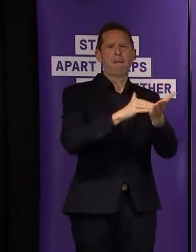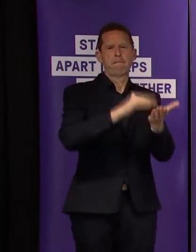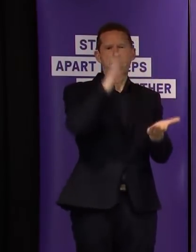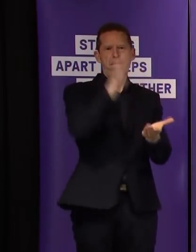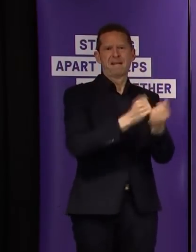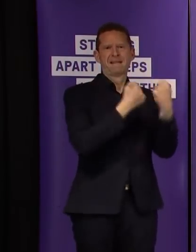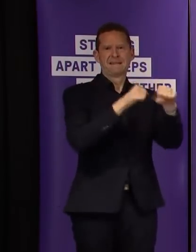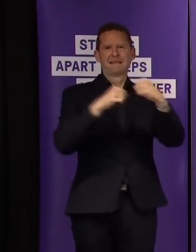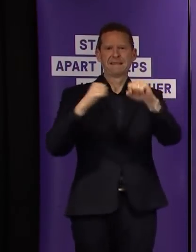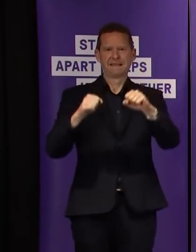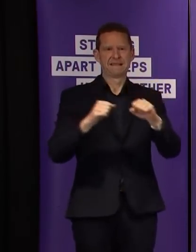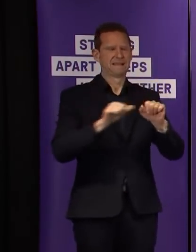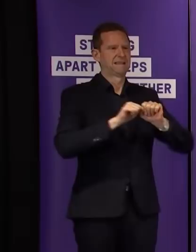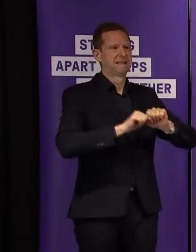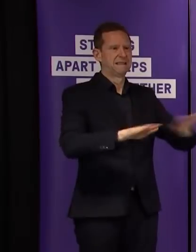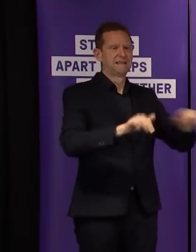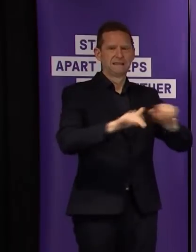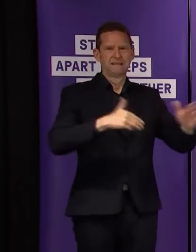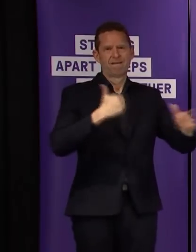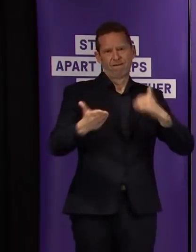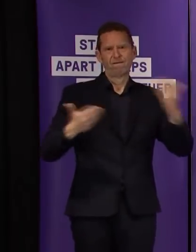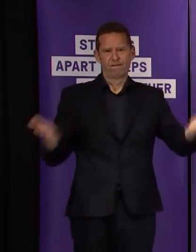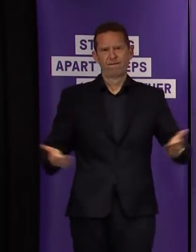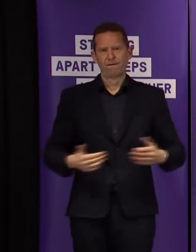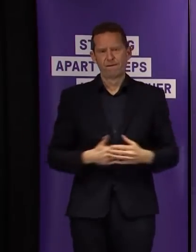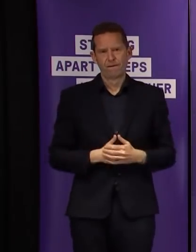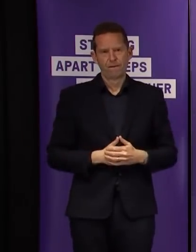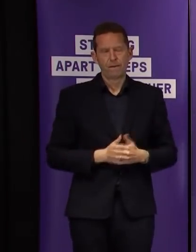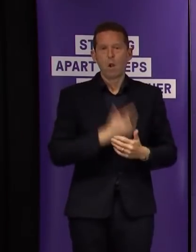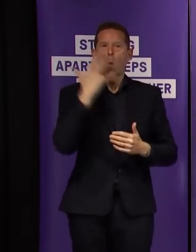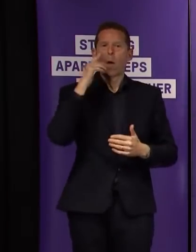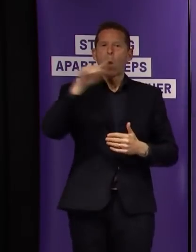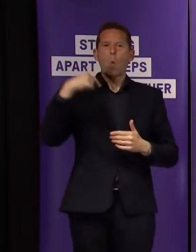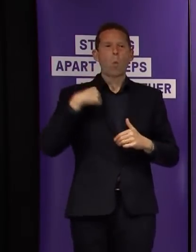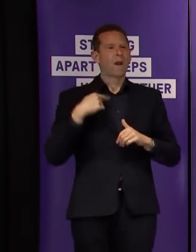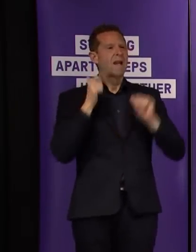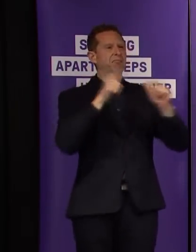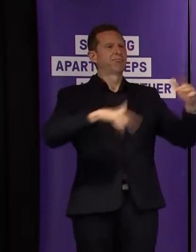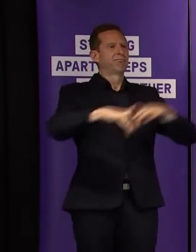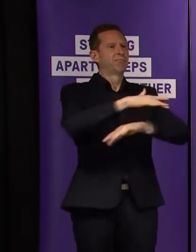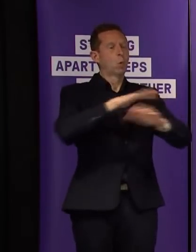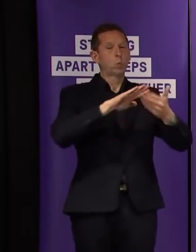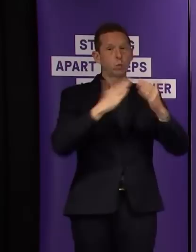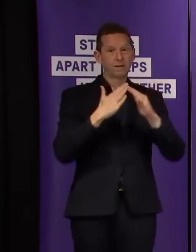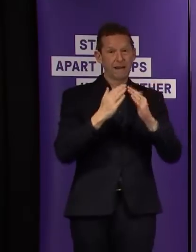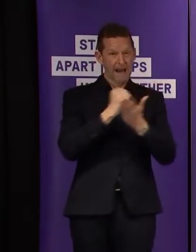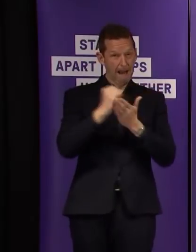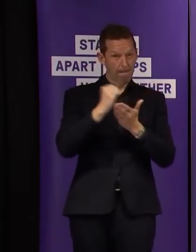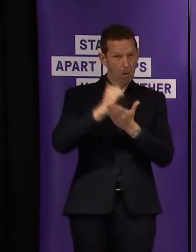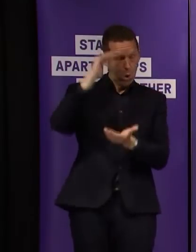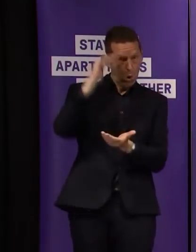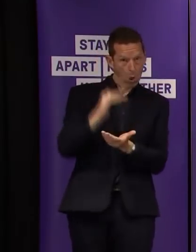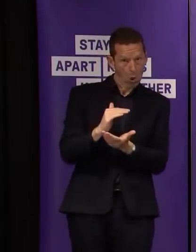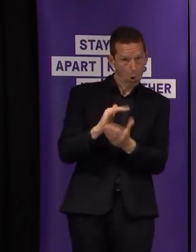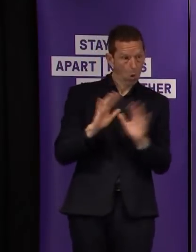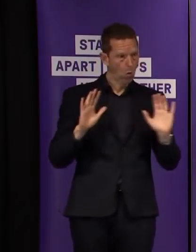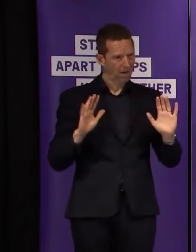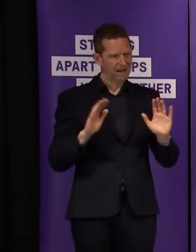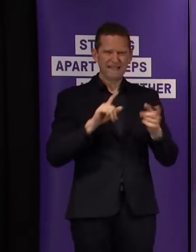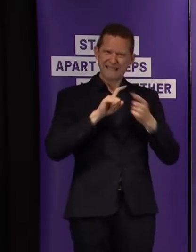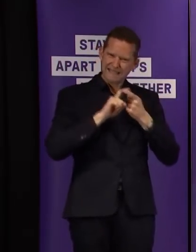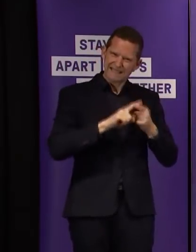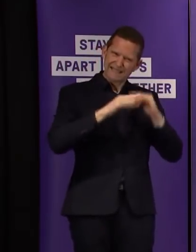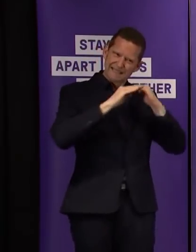and arguably, when we're out and about, we're moving around, the numbers are low and we've got no tolerance, we've got to keep them